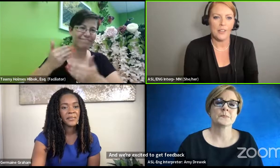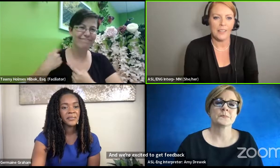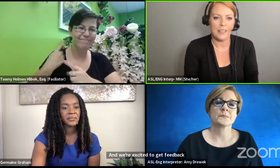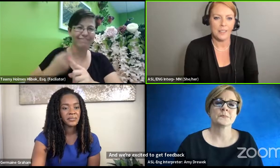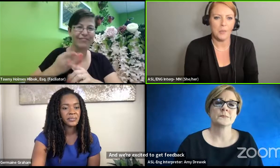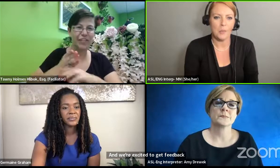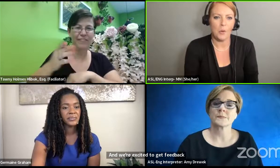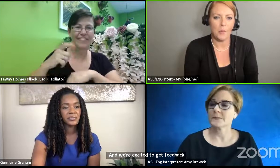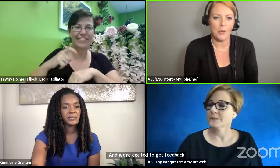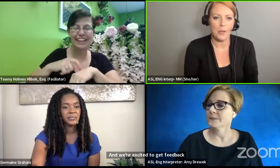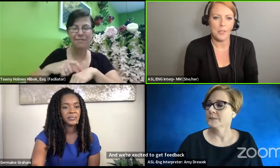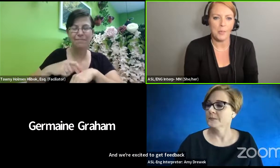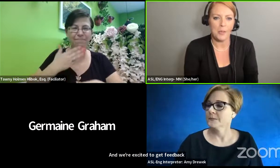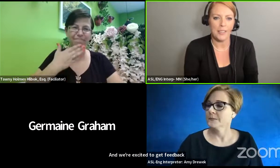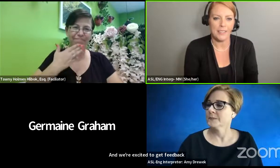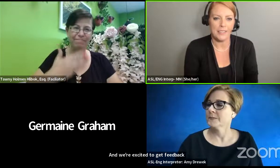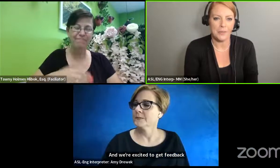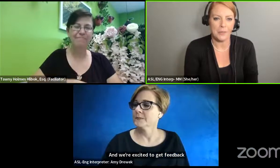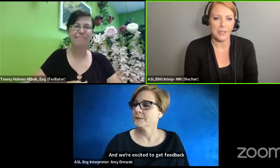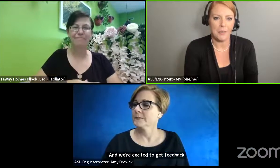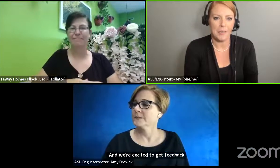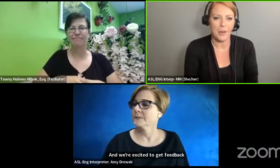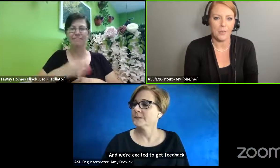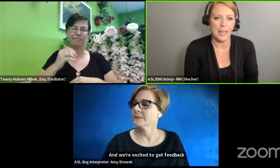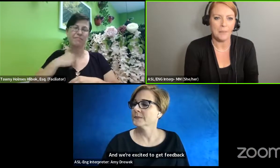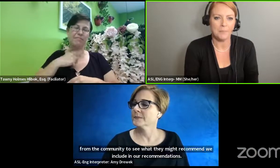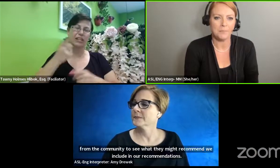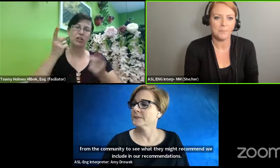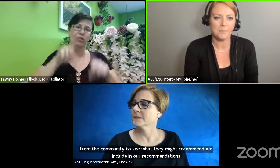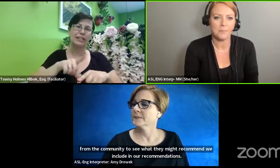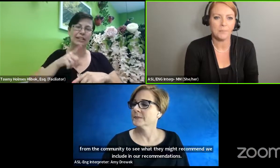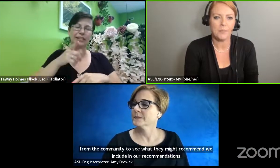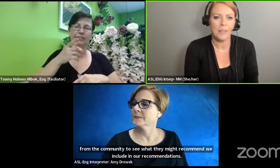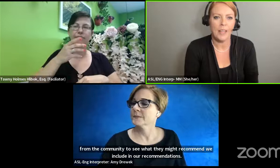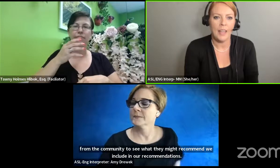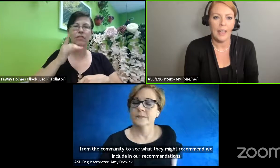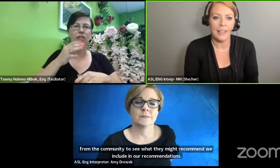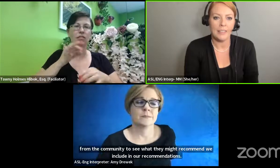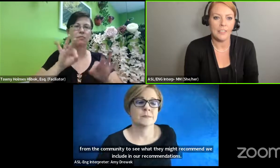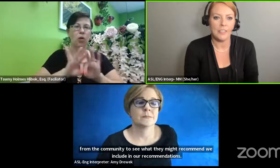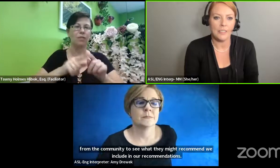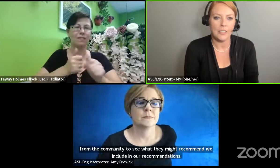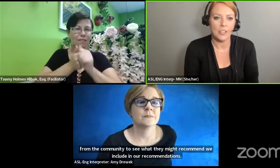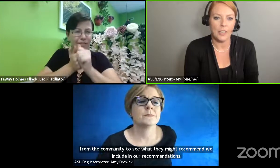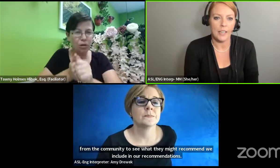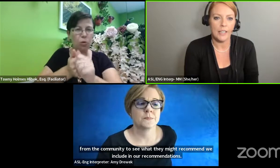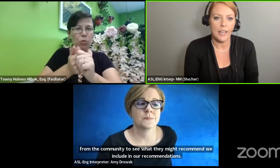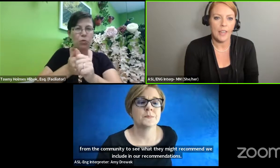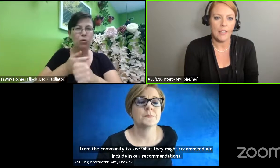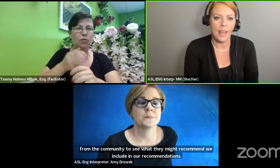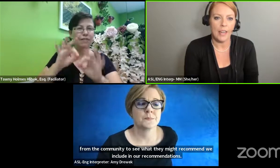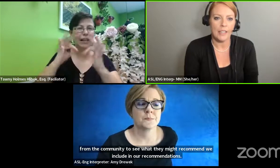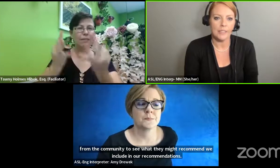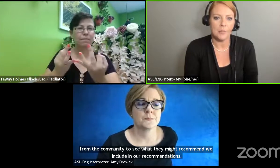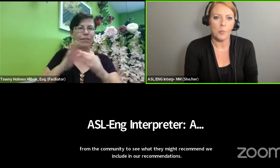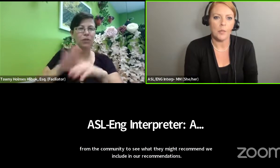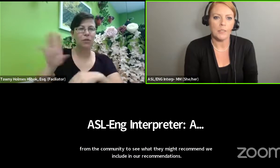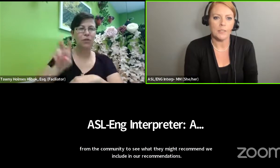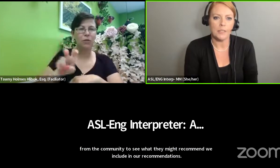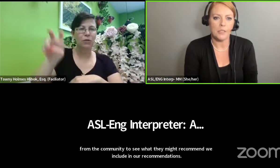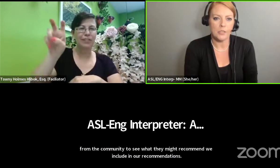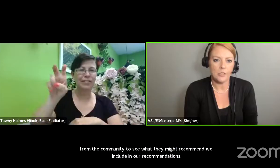for sharing a little bit more about your experience with the committee over time. And I definitely agree that